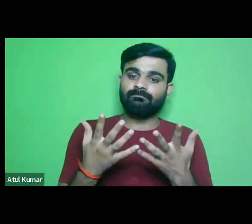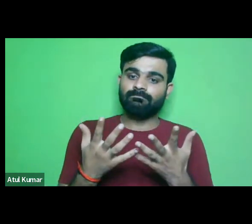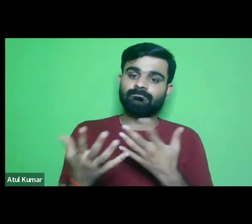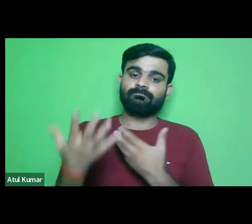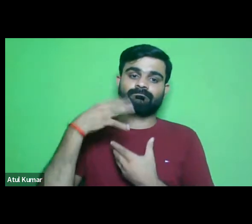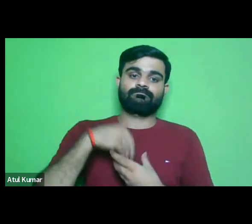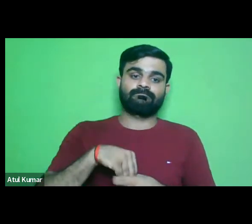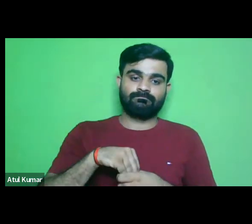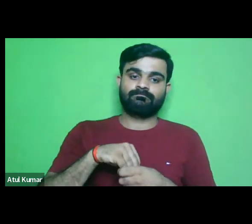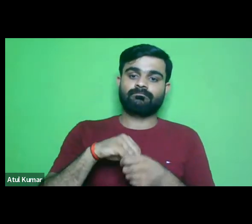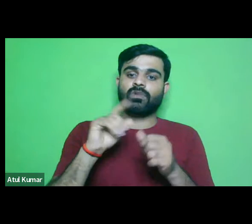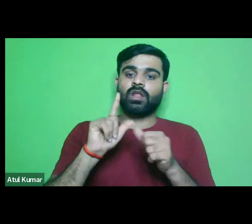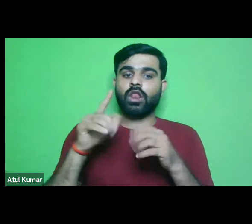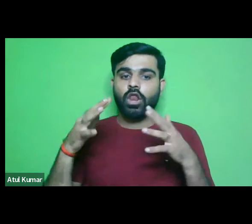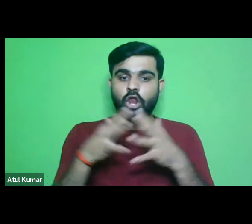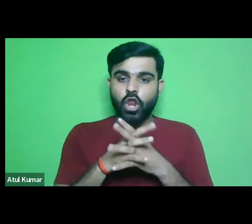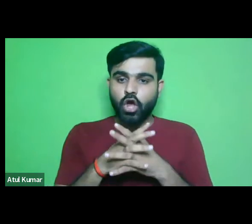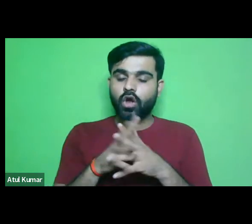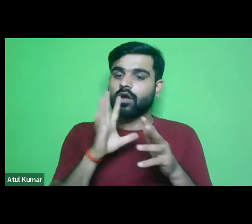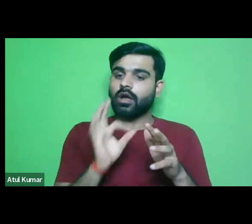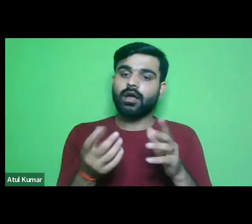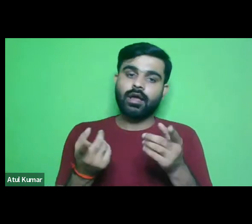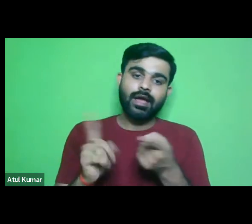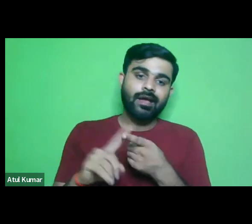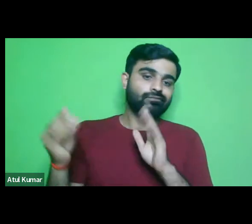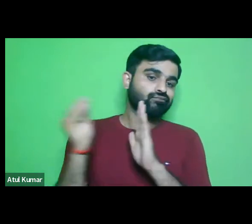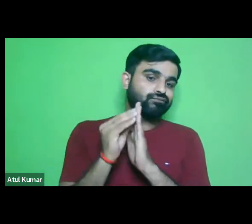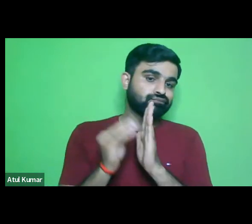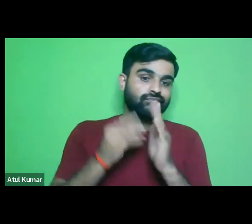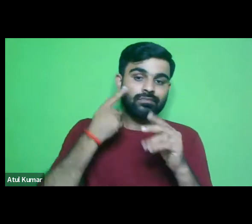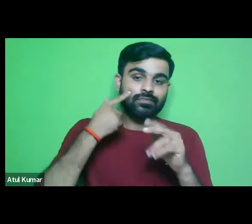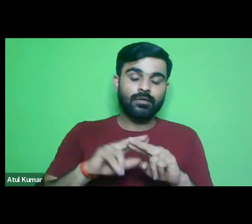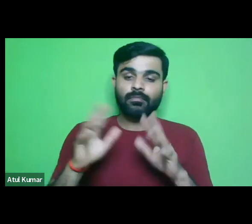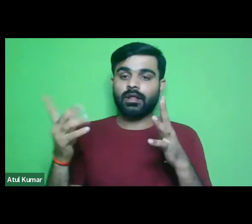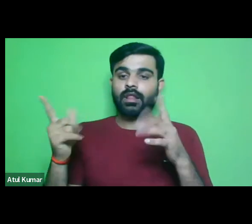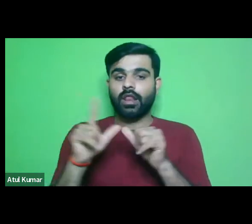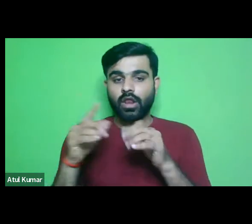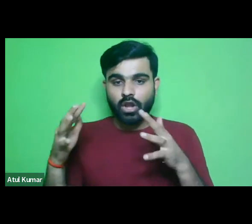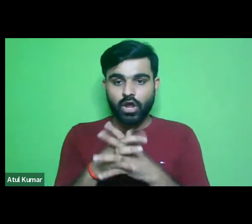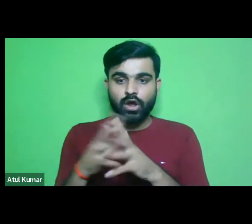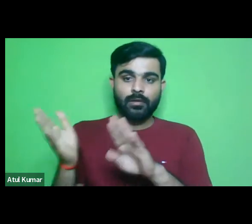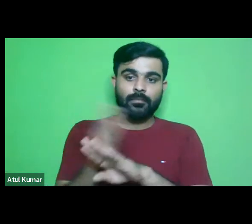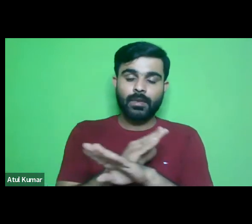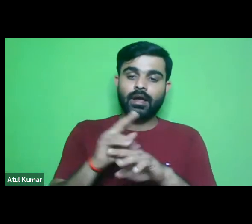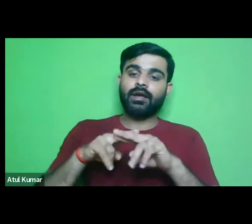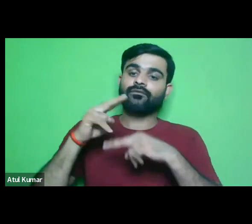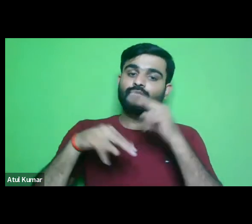in the gaps that laws will eventually have to fill. Because I think if we wait for the law to come before industry starts